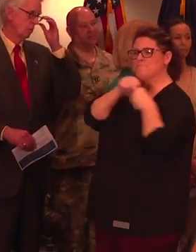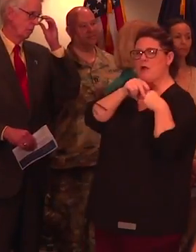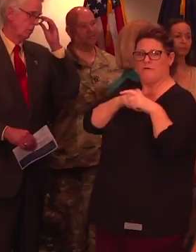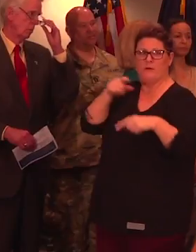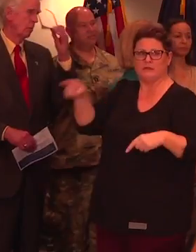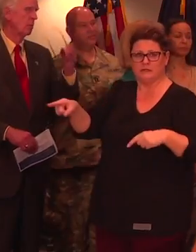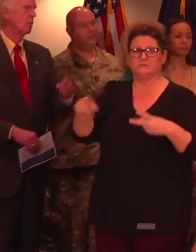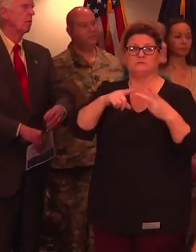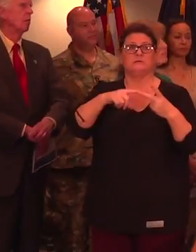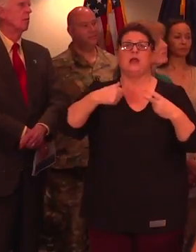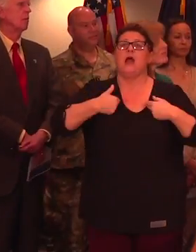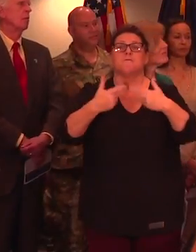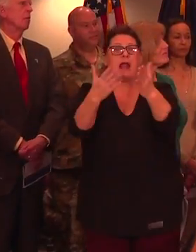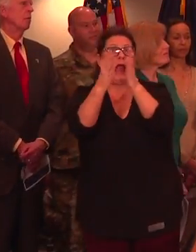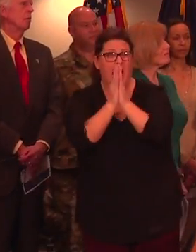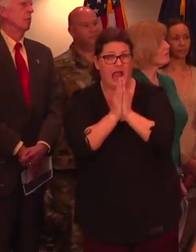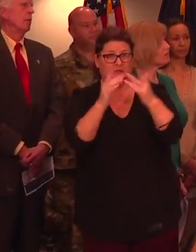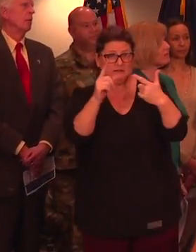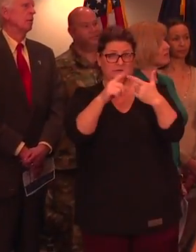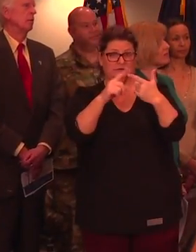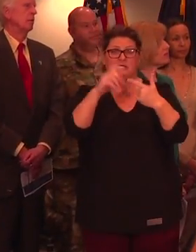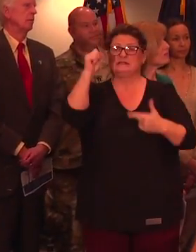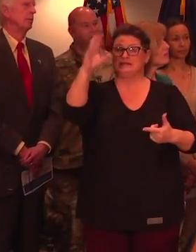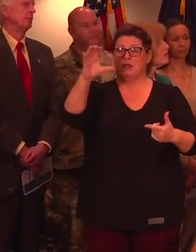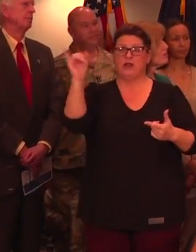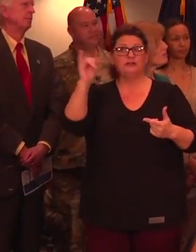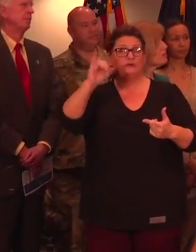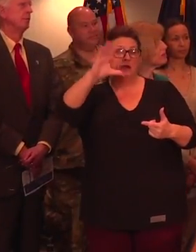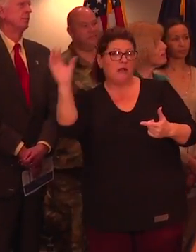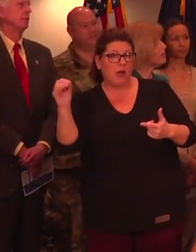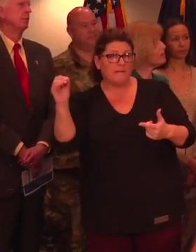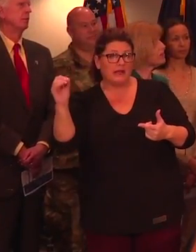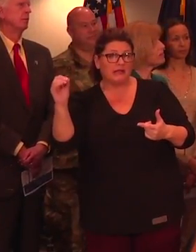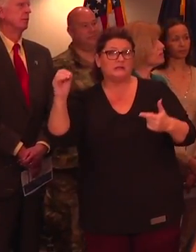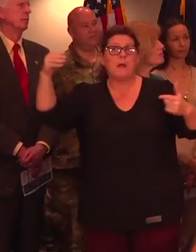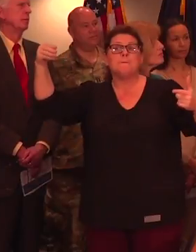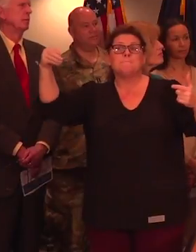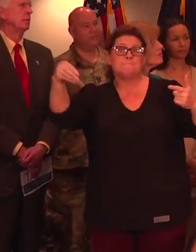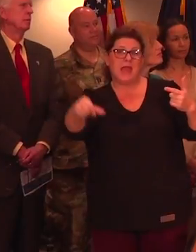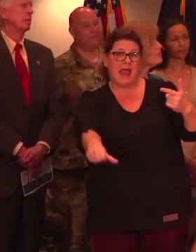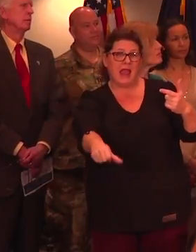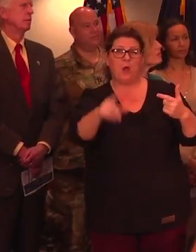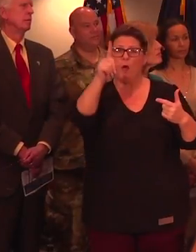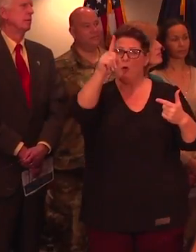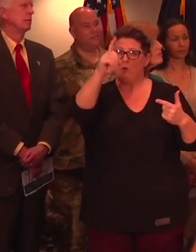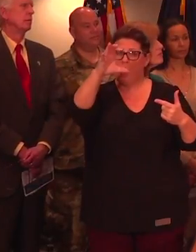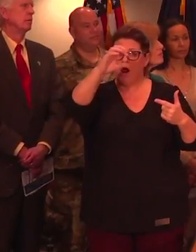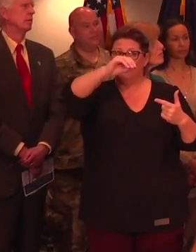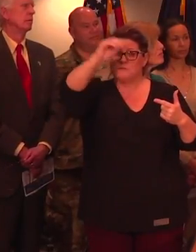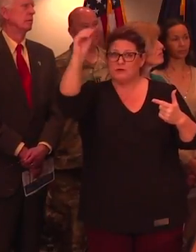also requesting South Carolina insurance companies to pay 100% of the